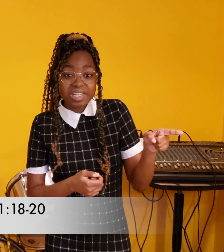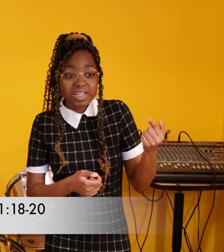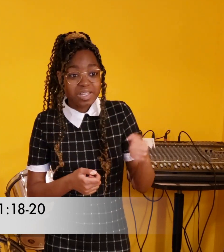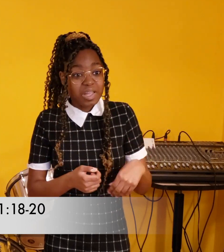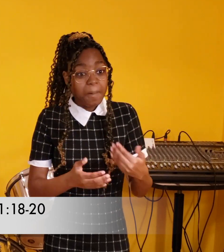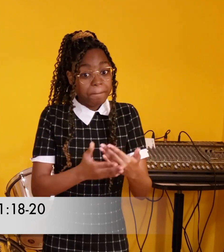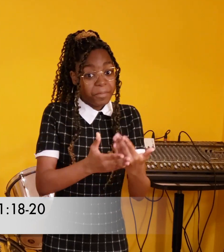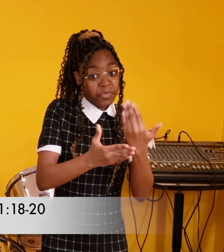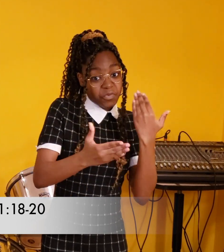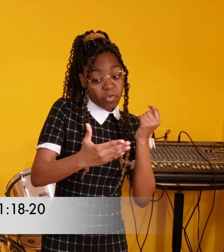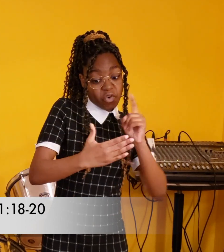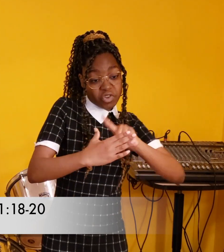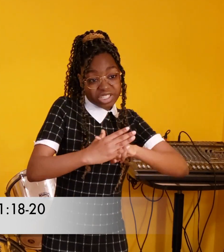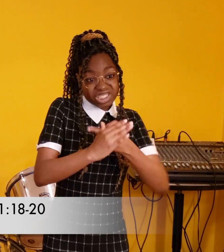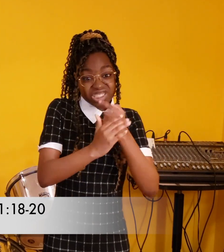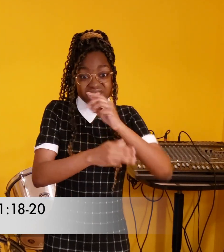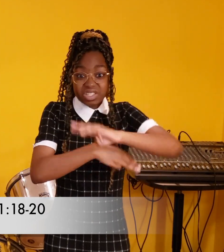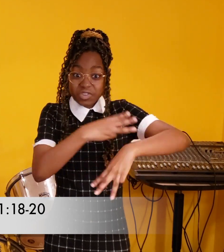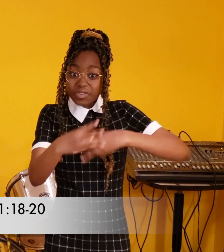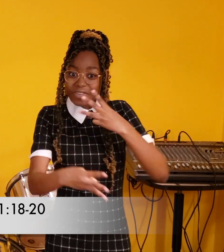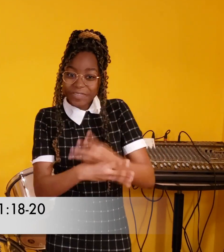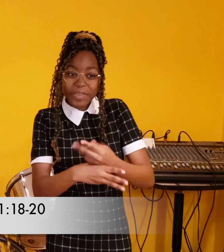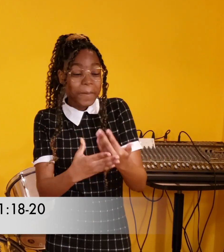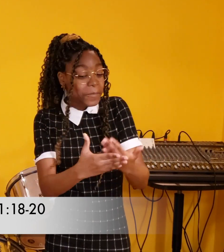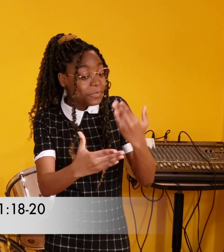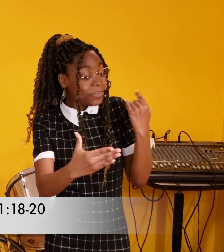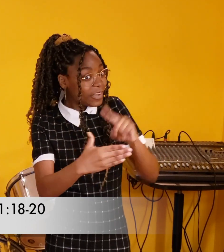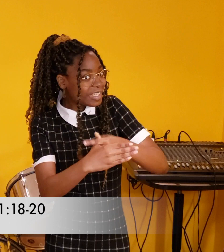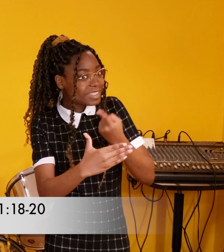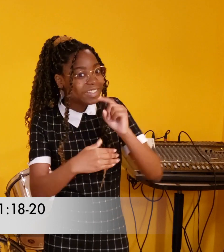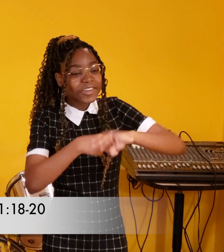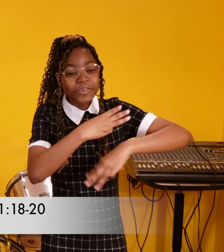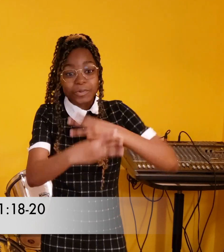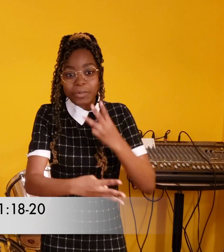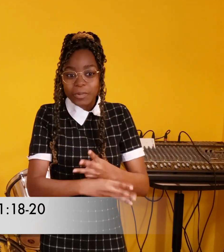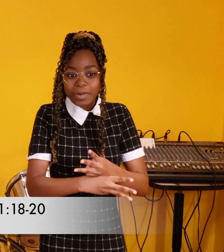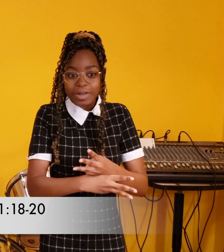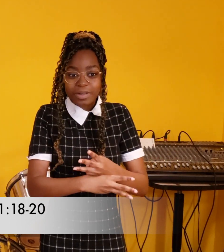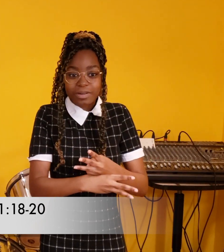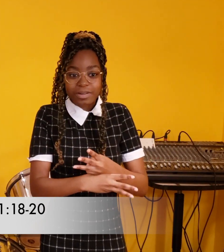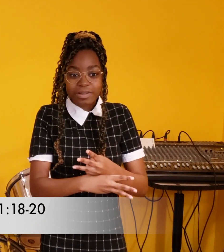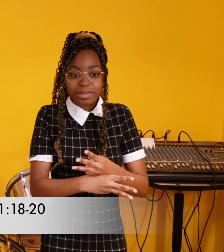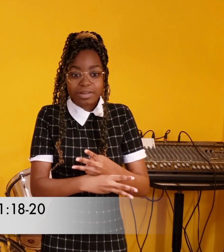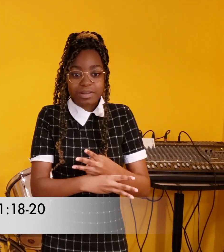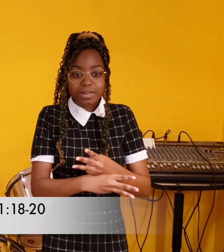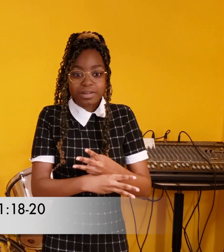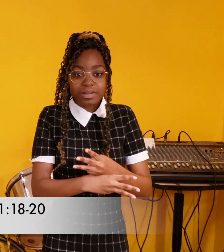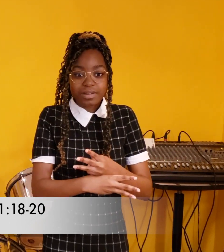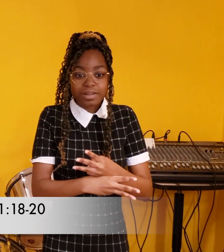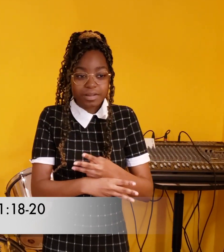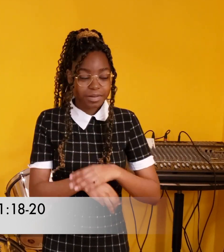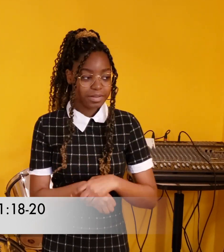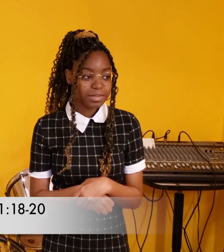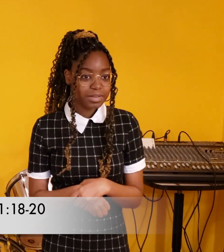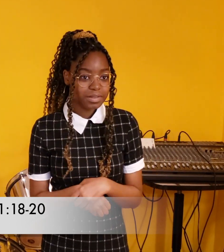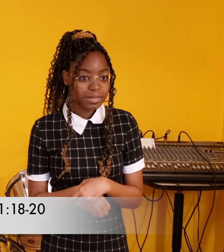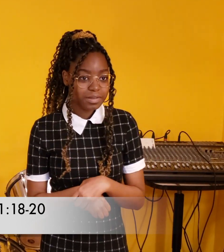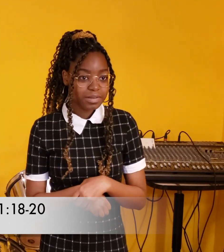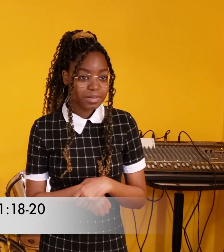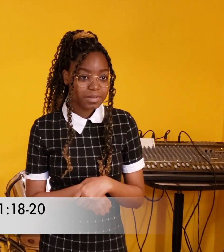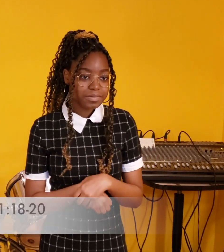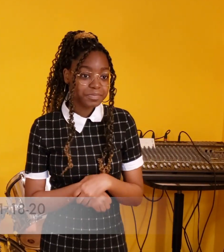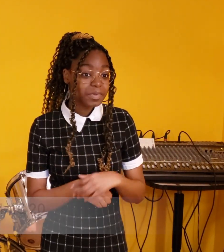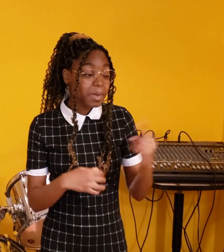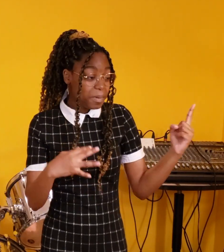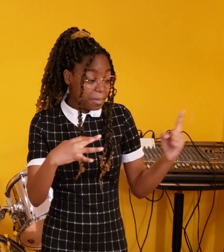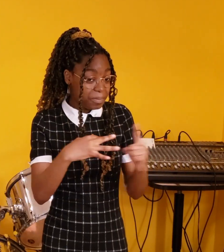foreordained before the foundation, there it goes again, before the foundation of the world, but was manifest in this last time for you.